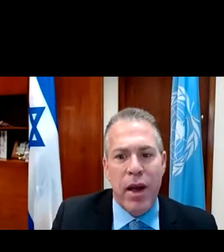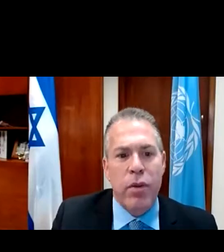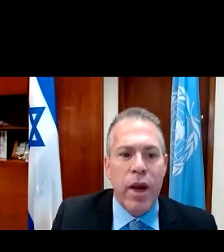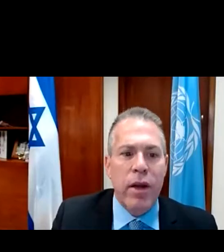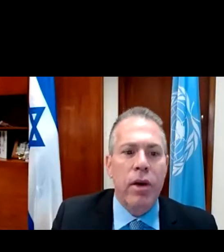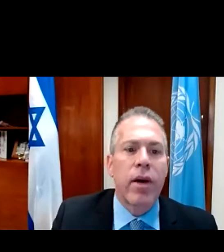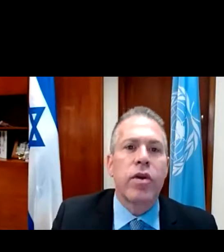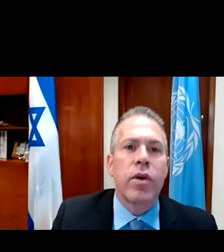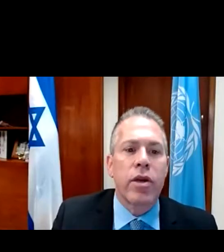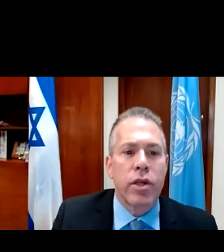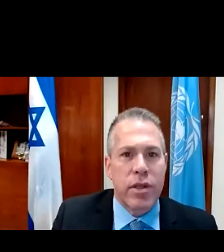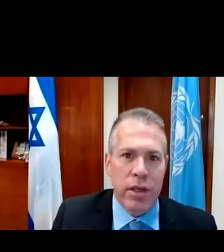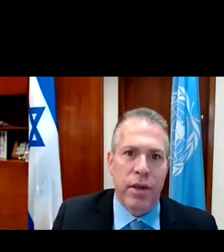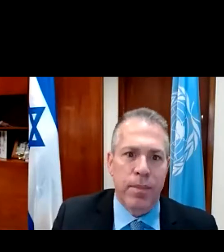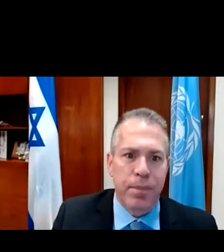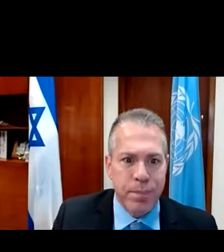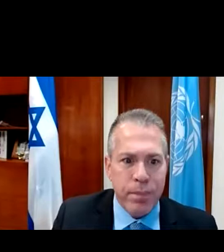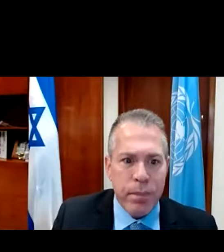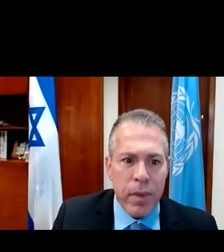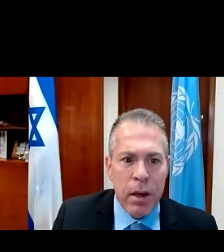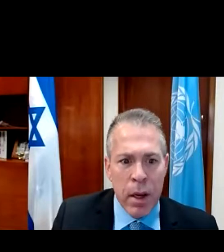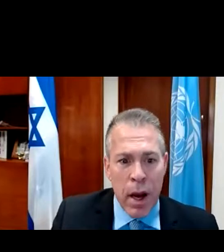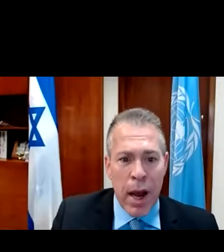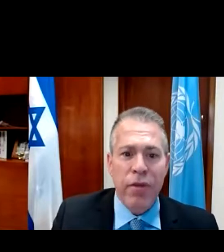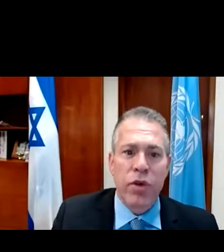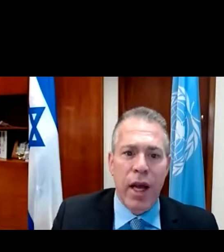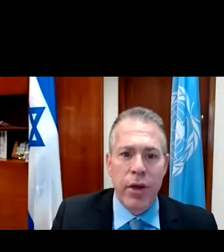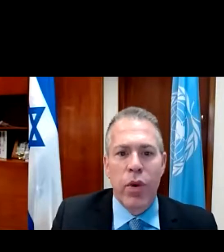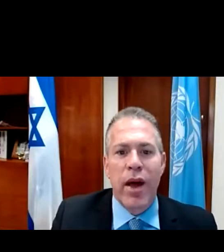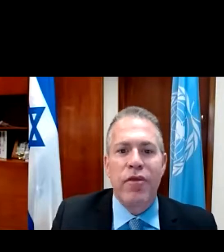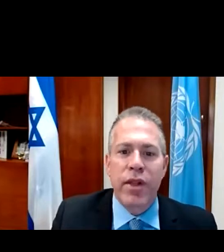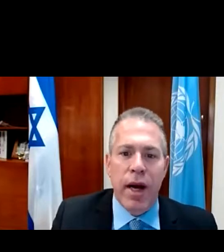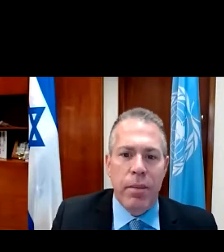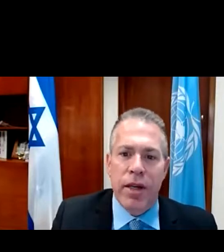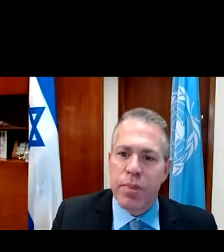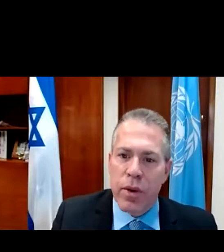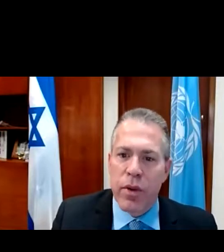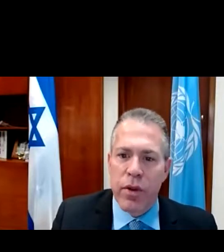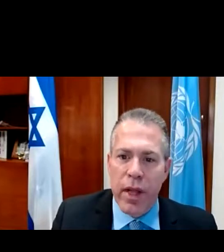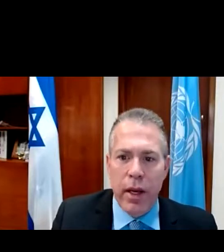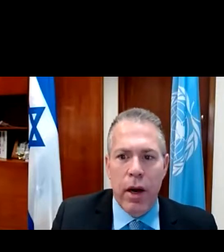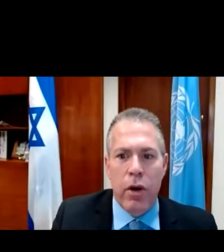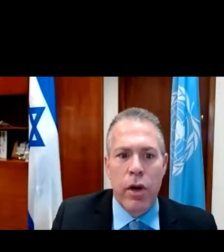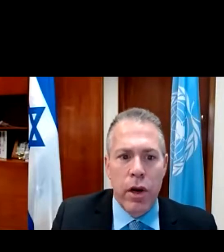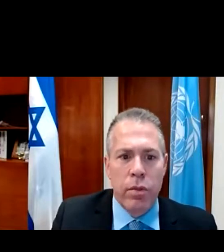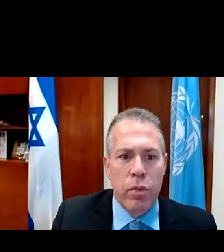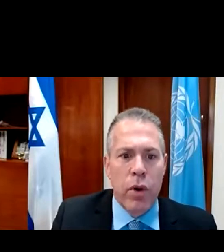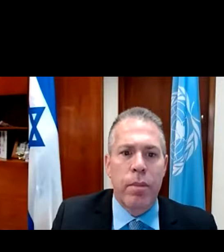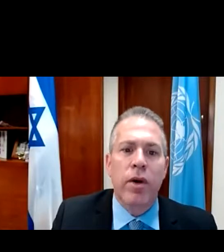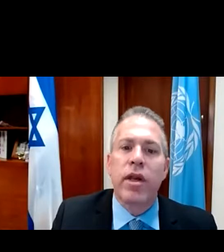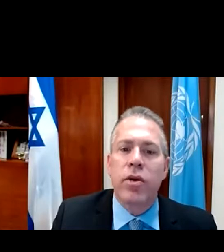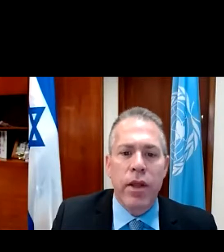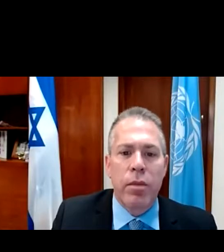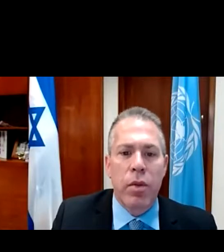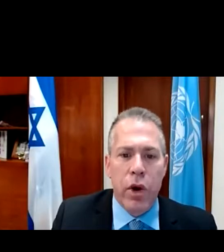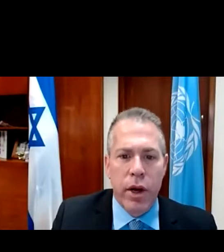special and regular education system. I have to tell you, every time I speak with Odelia or learn more about